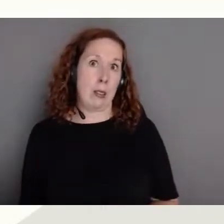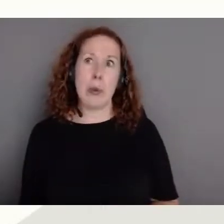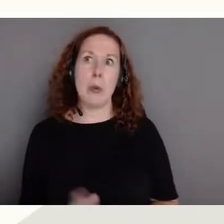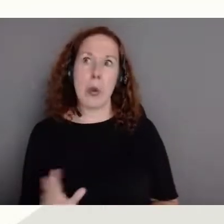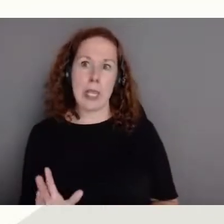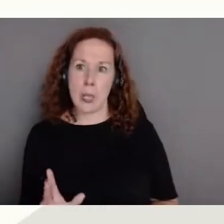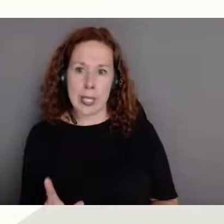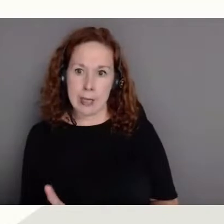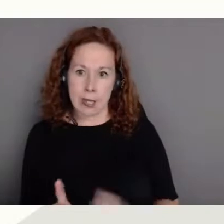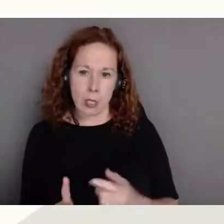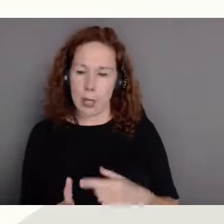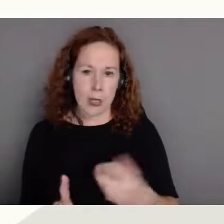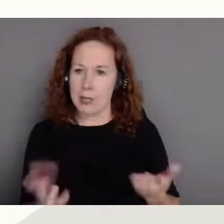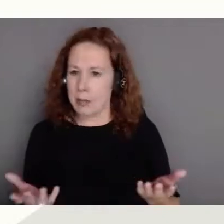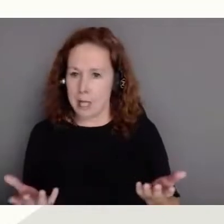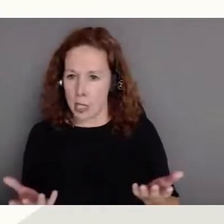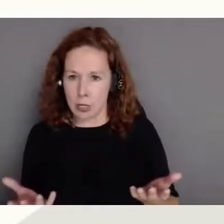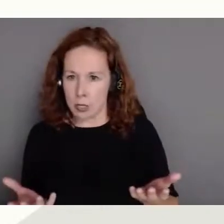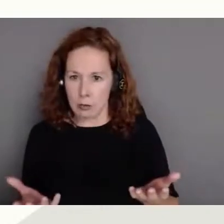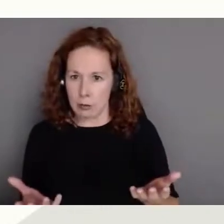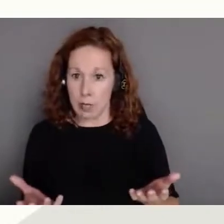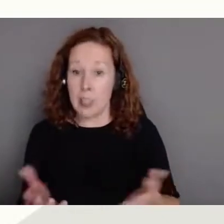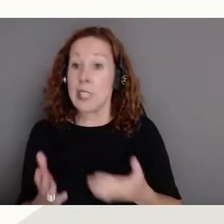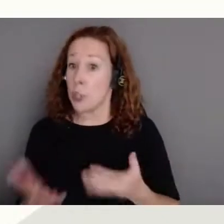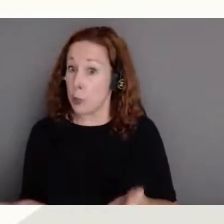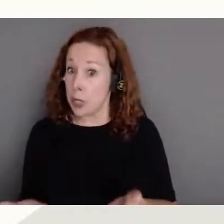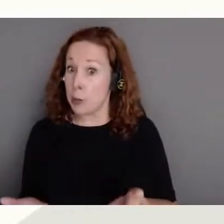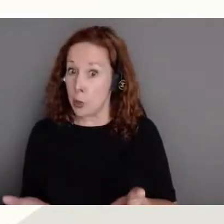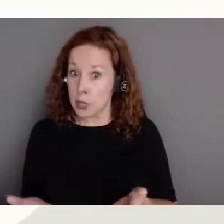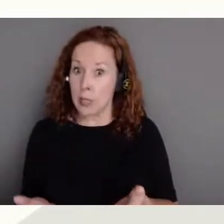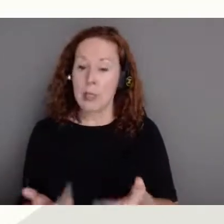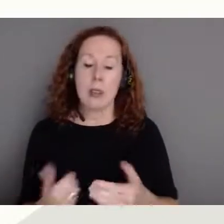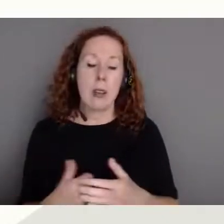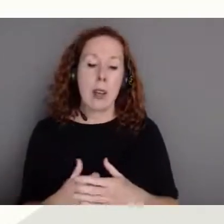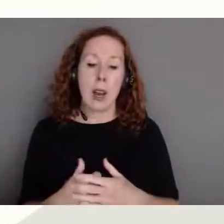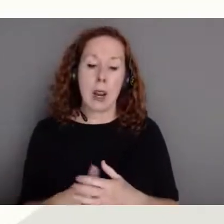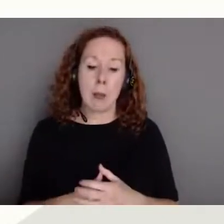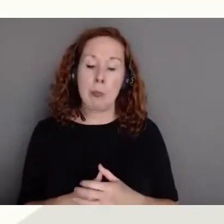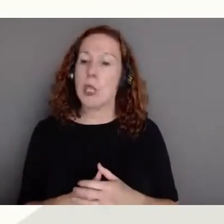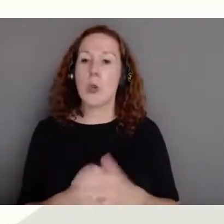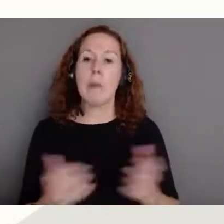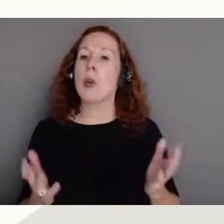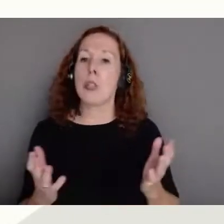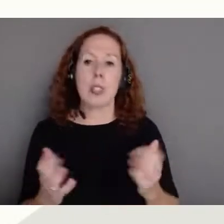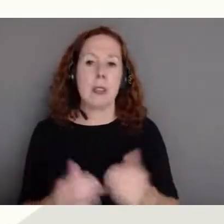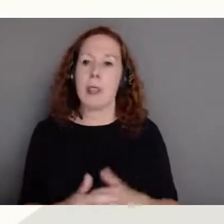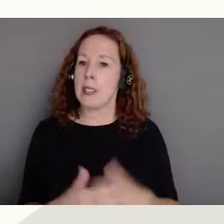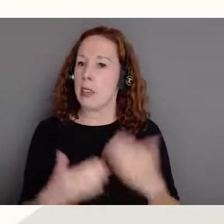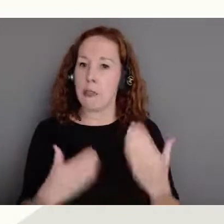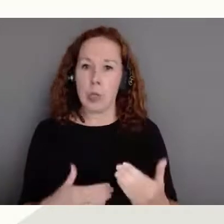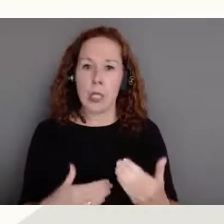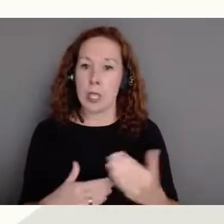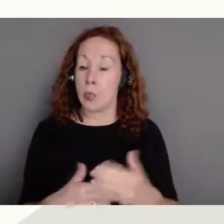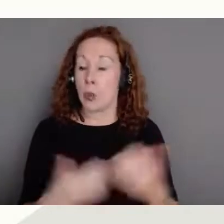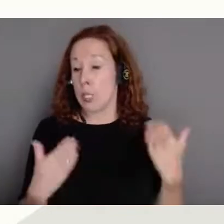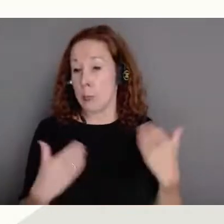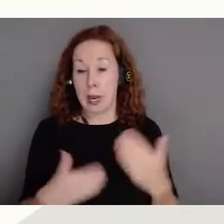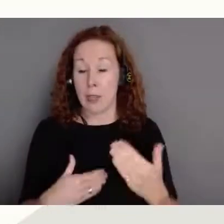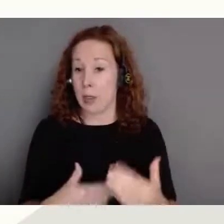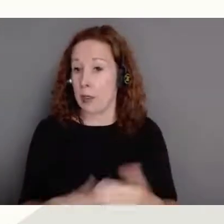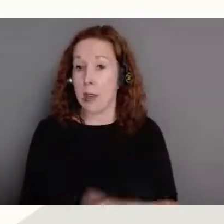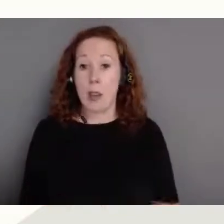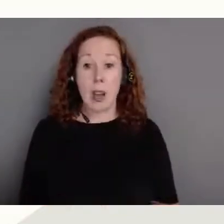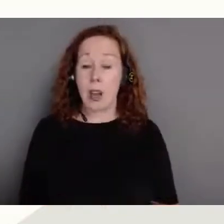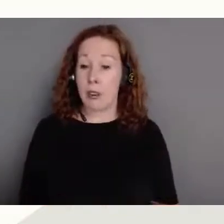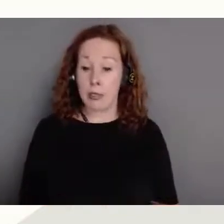and maybe one hearing instructor that teaches the interpreting process. Yeah. But you're immersed. It's like full days, or it was